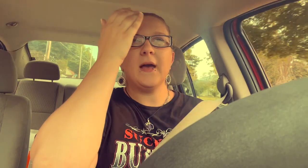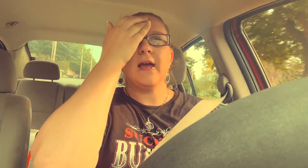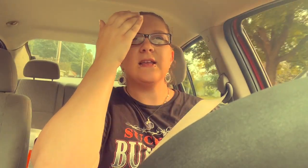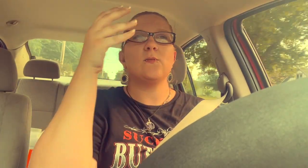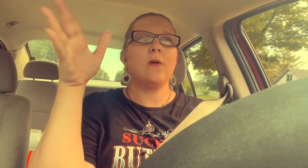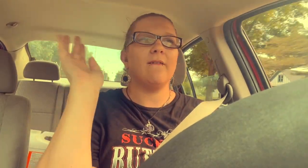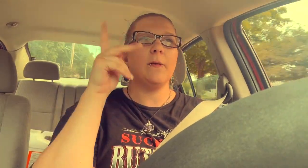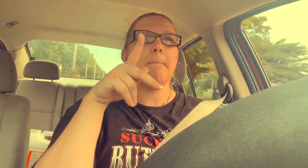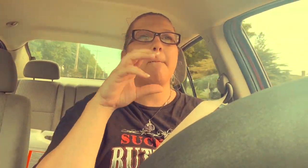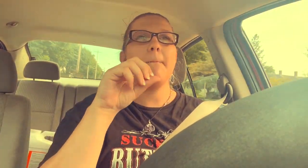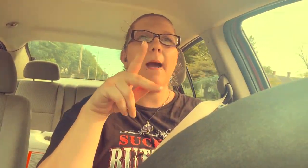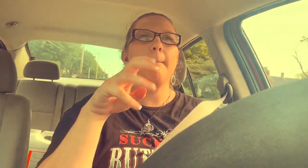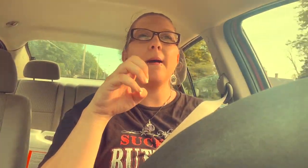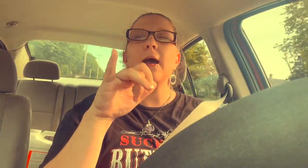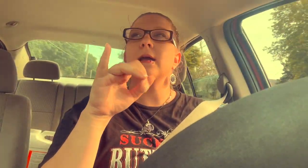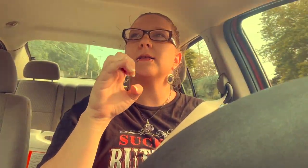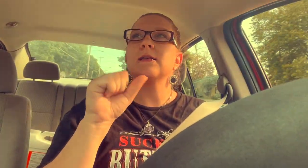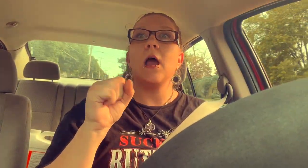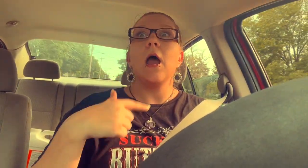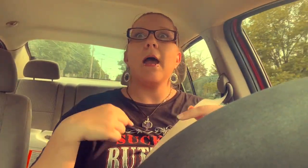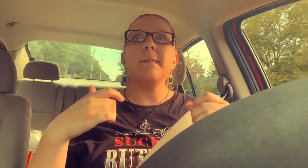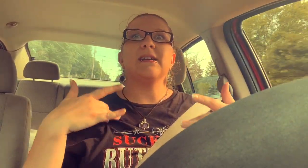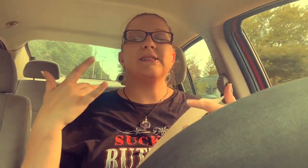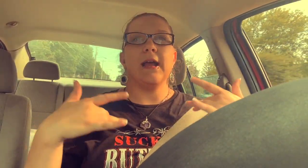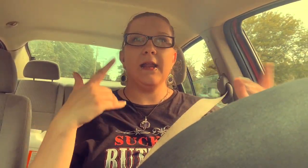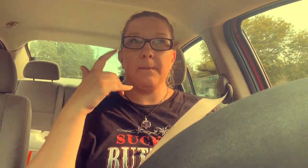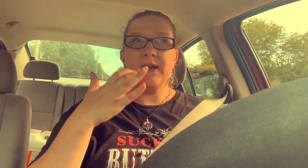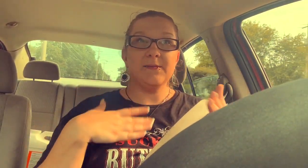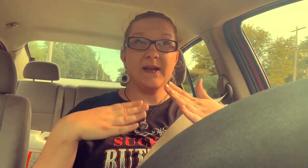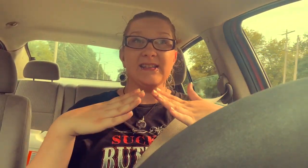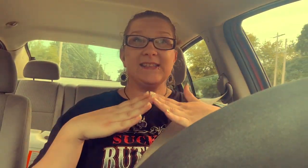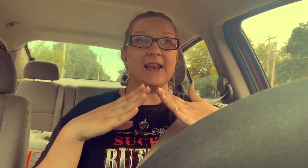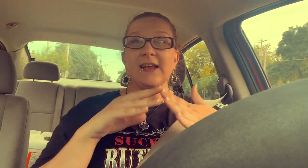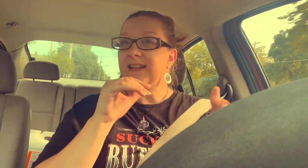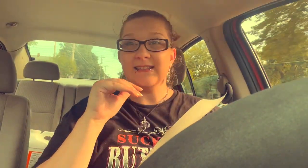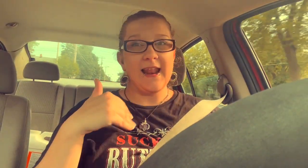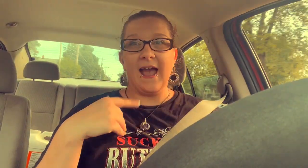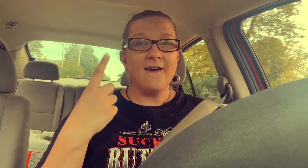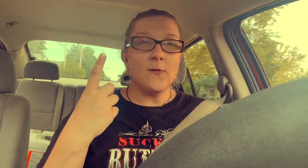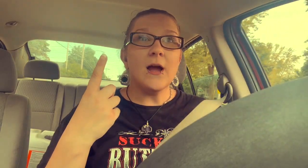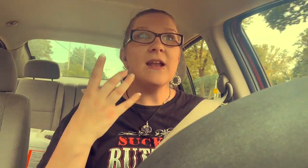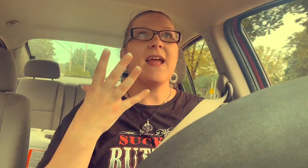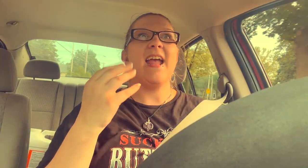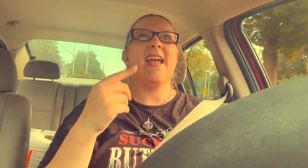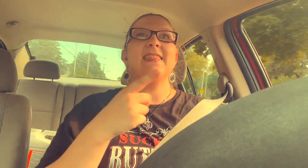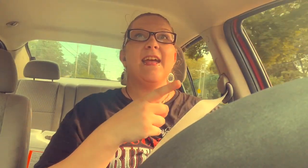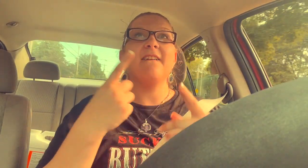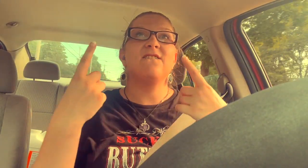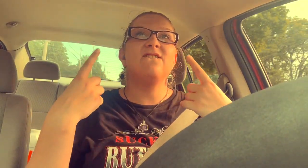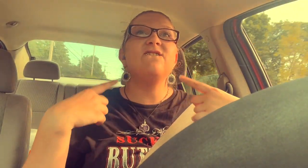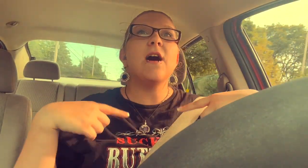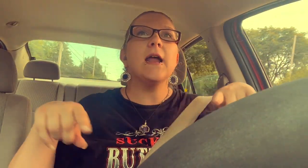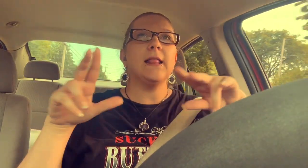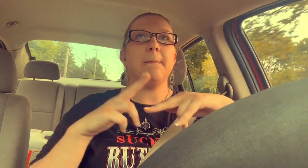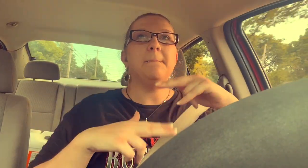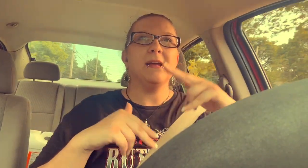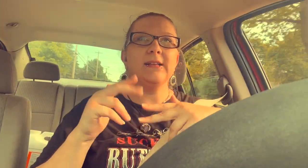Popeyes, whatever. Popeyes. I'm excited because my city doesn't have one and they're finally building